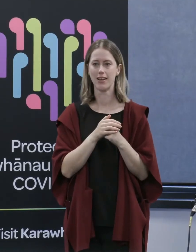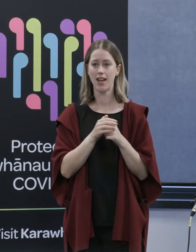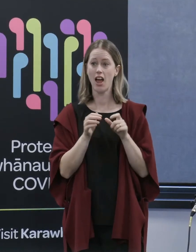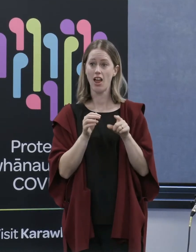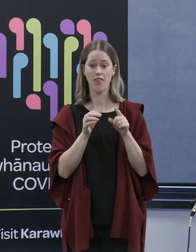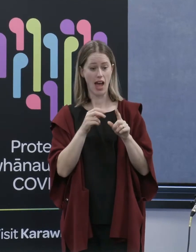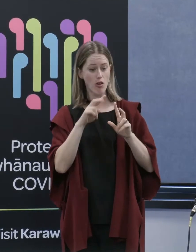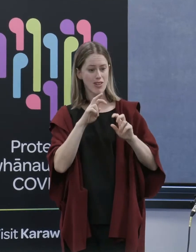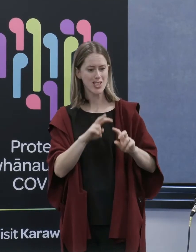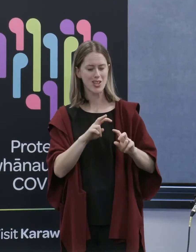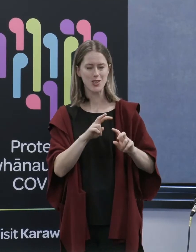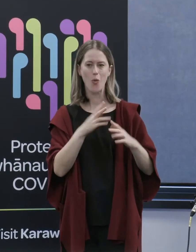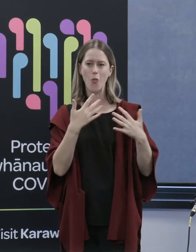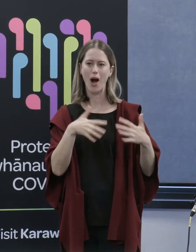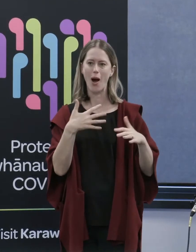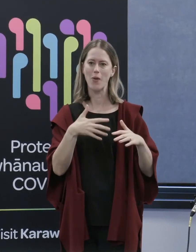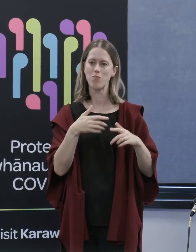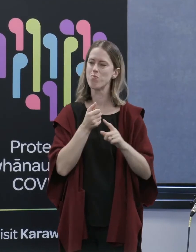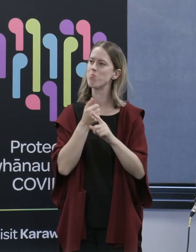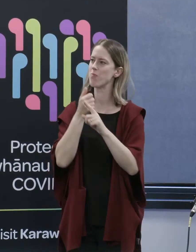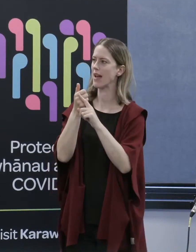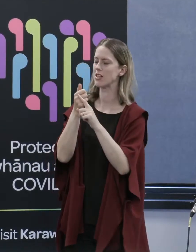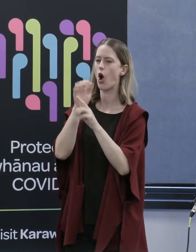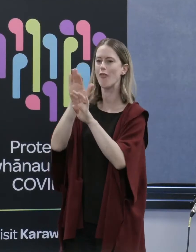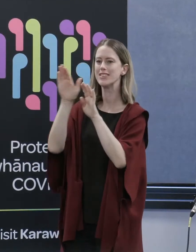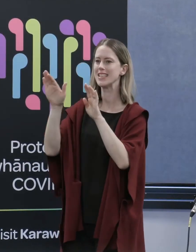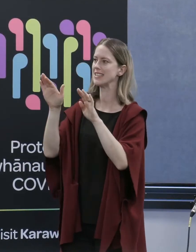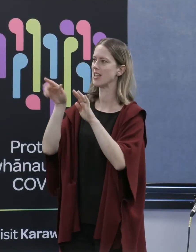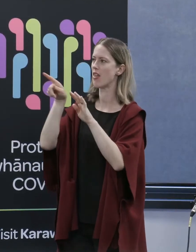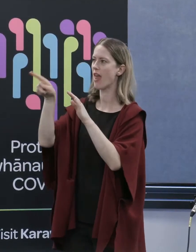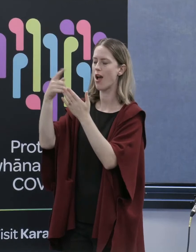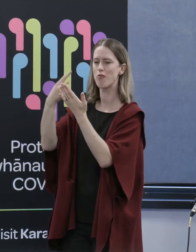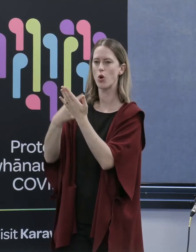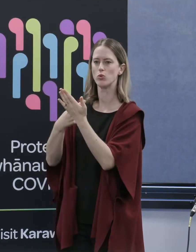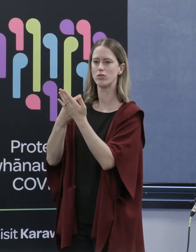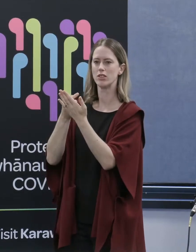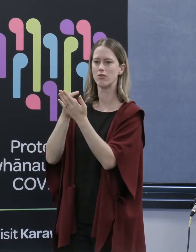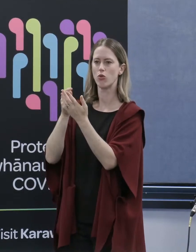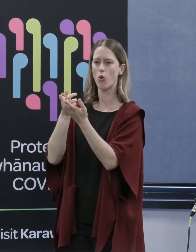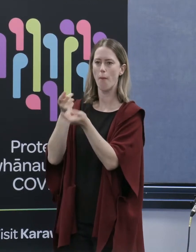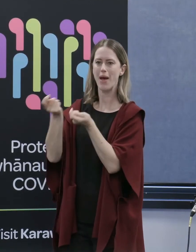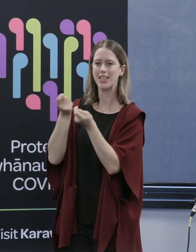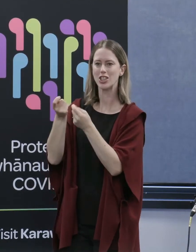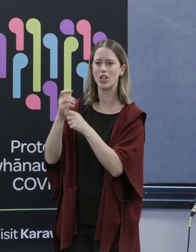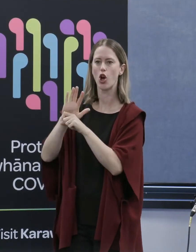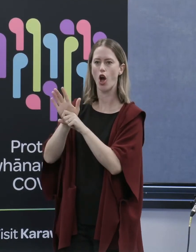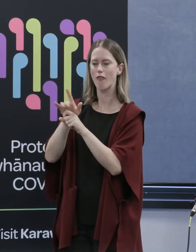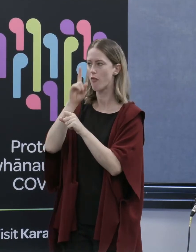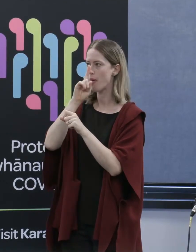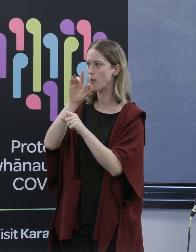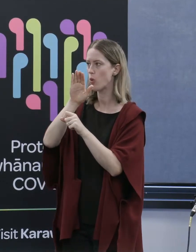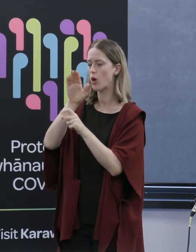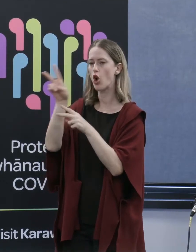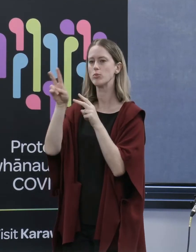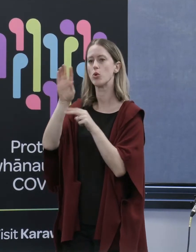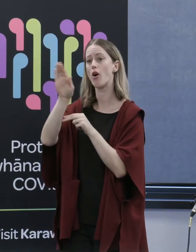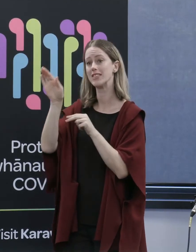Those findings directly informed the international protocols for the management of COVID-19 for those in